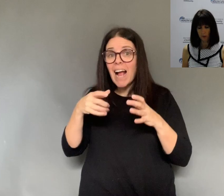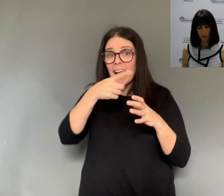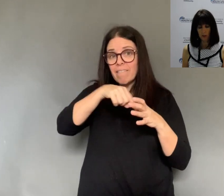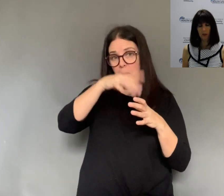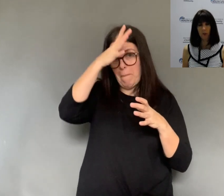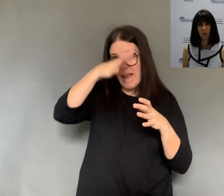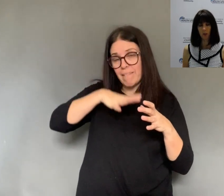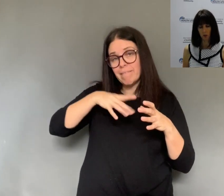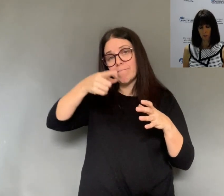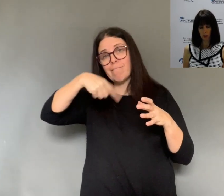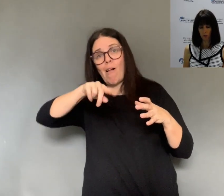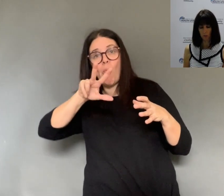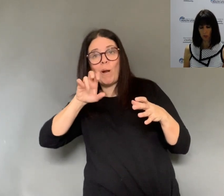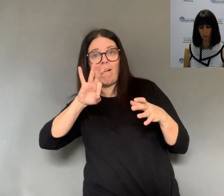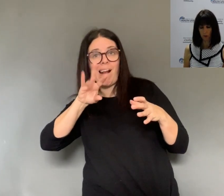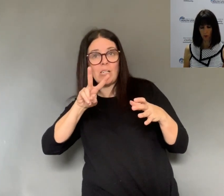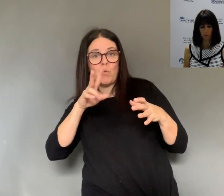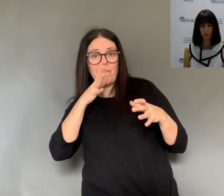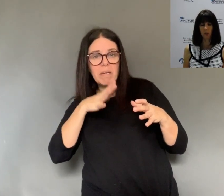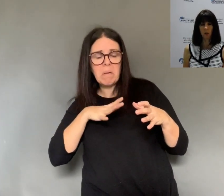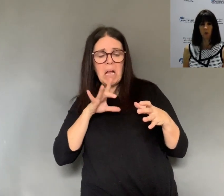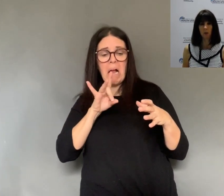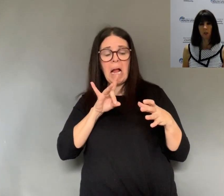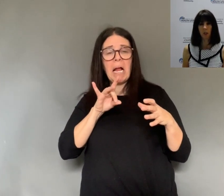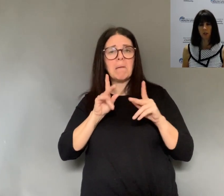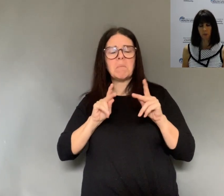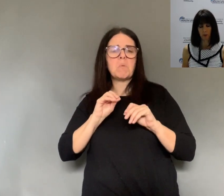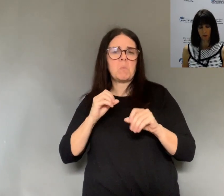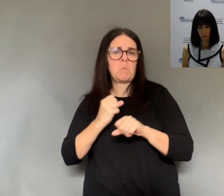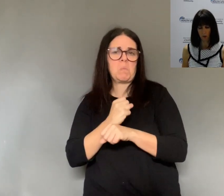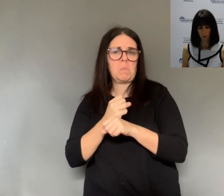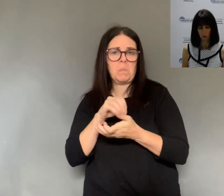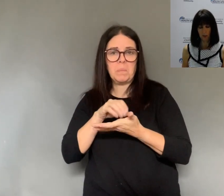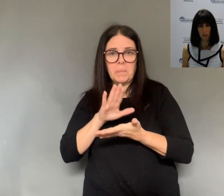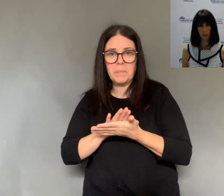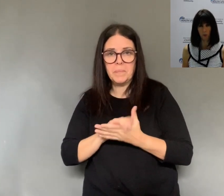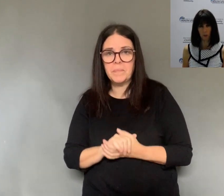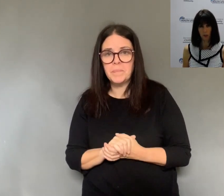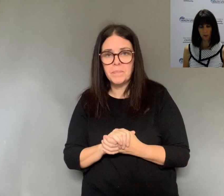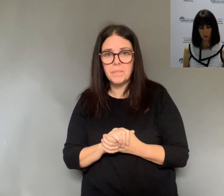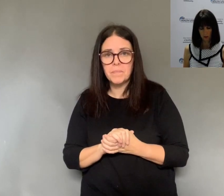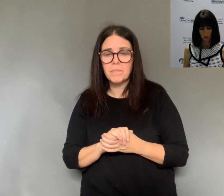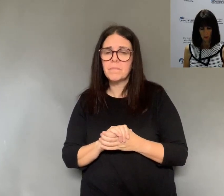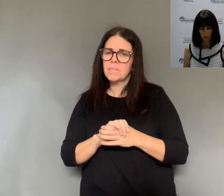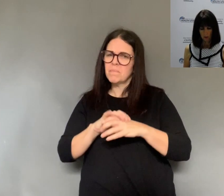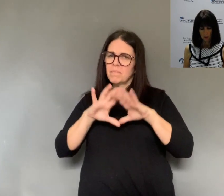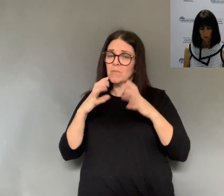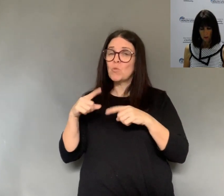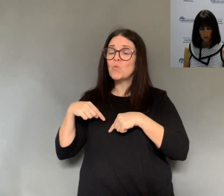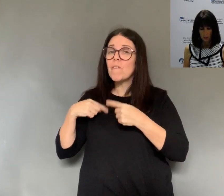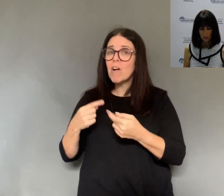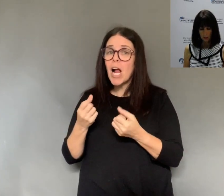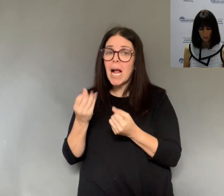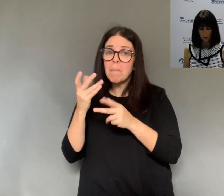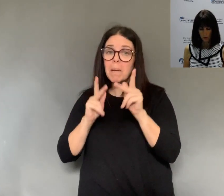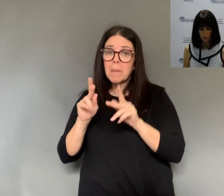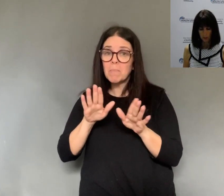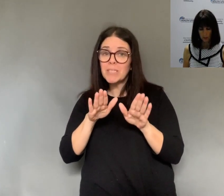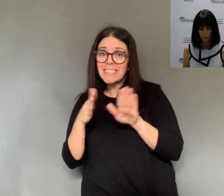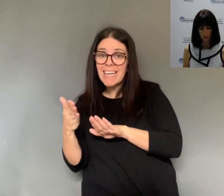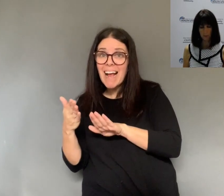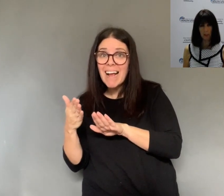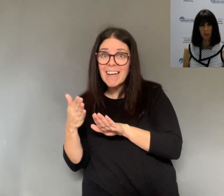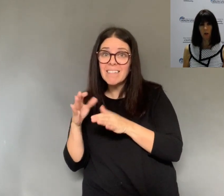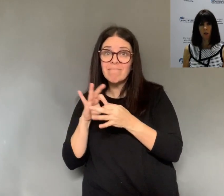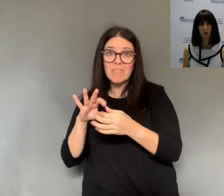working with 11 long-term care and retirement homes that are currently experiencing COVID-19 outbreaks. Testing for